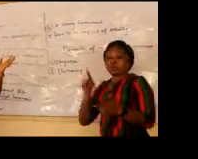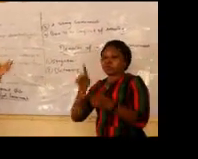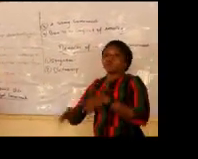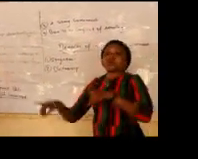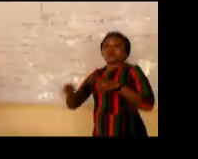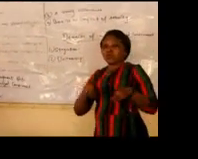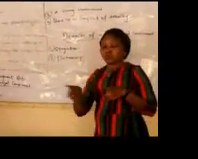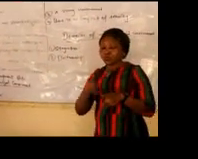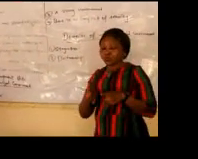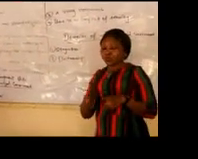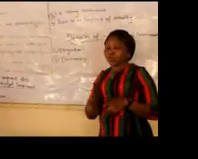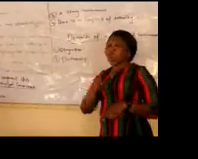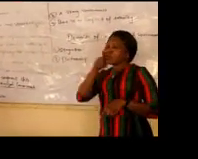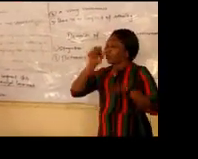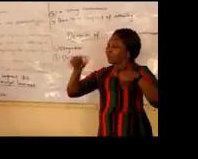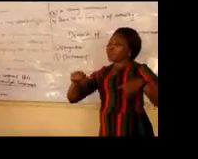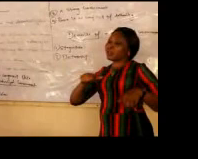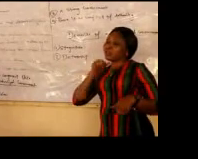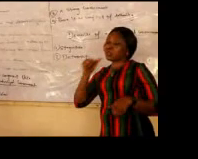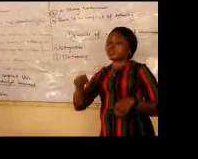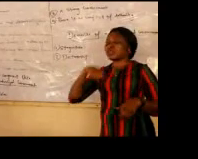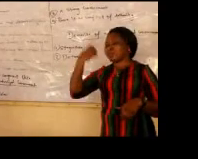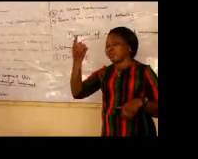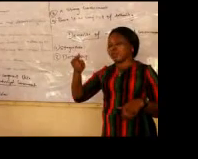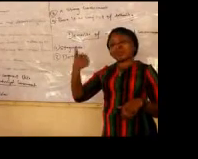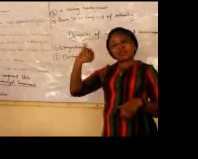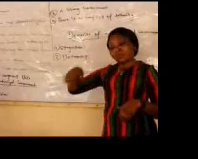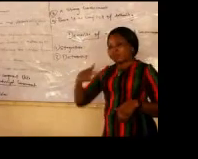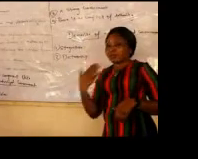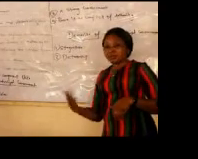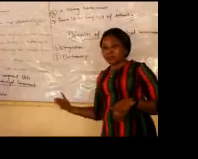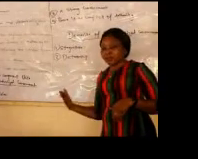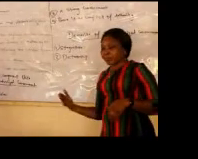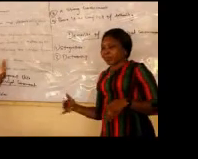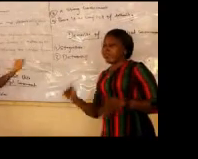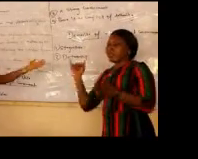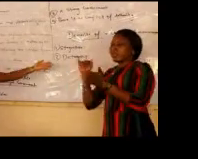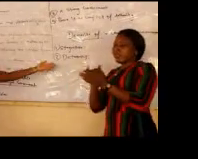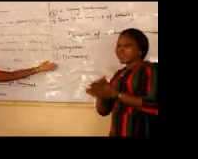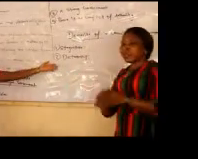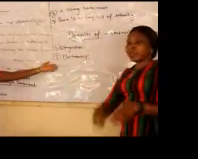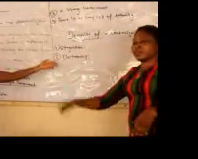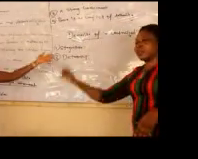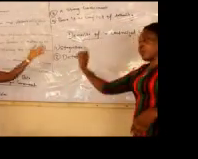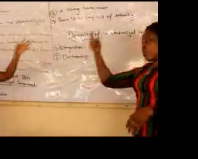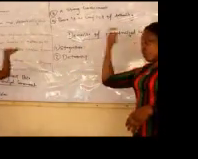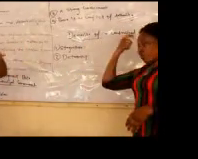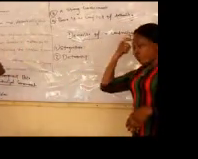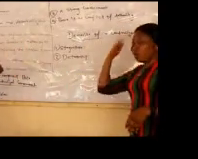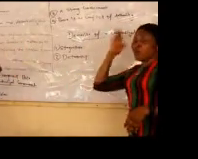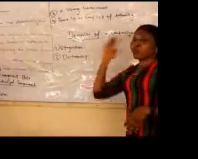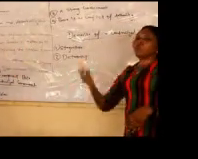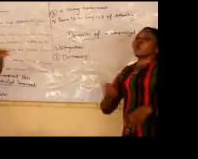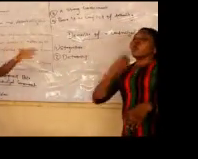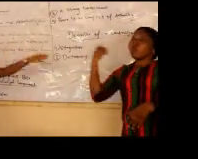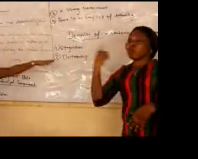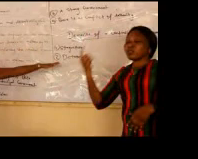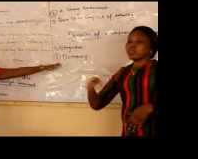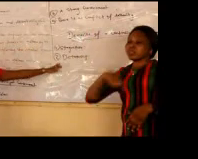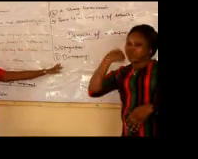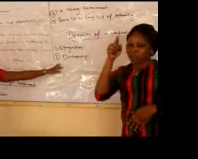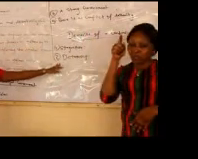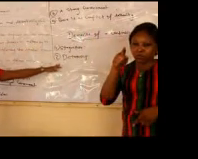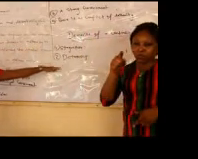central government, that president or that level at the end of the day may end up to be what?